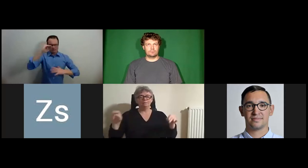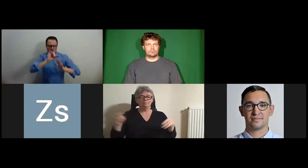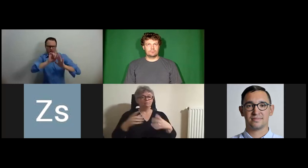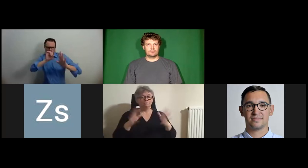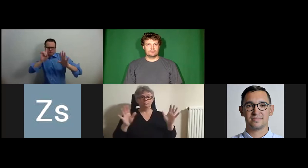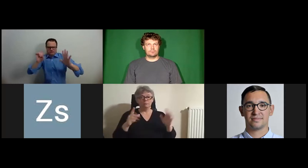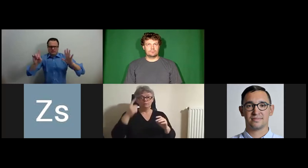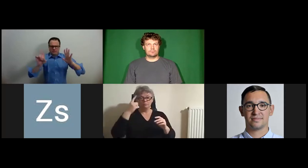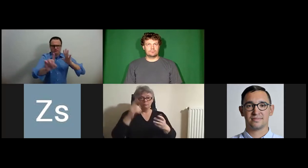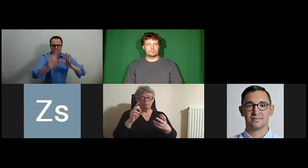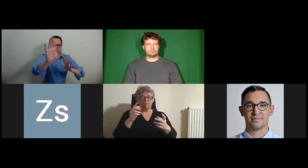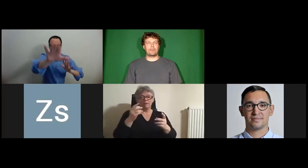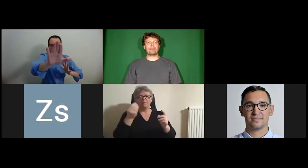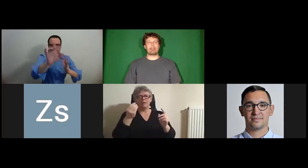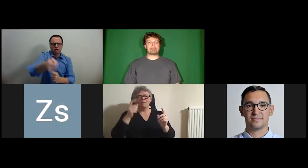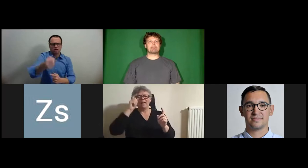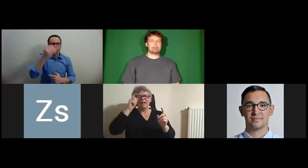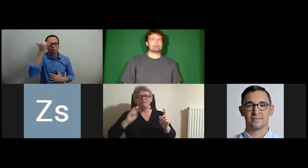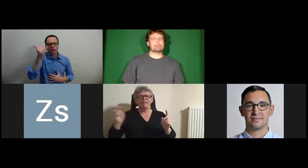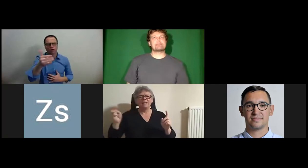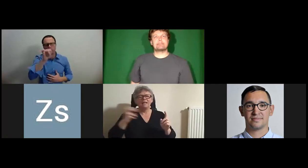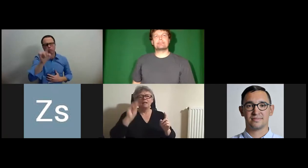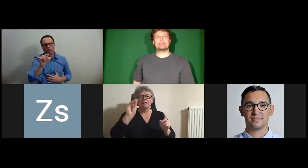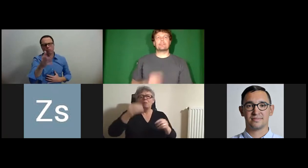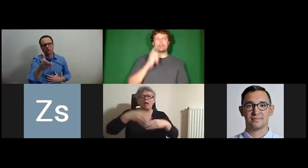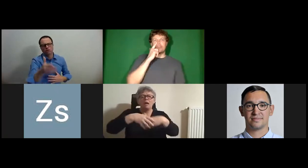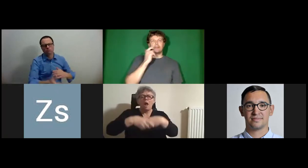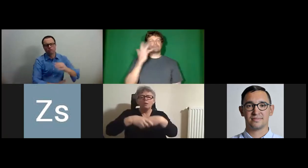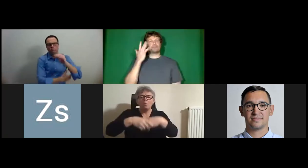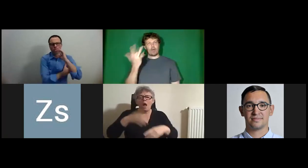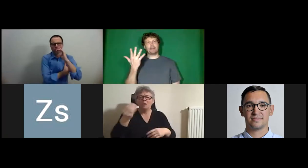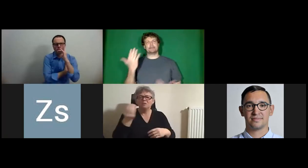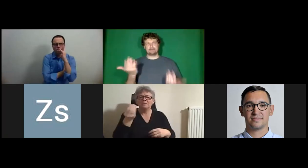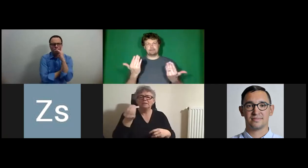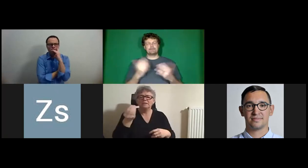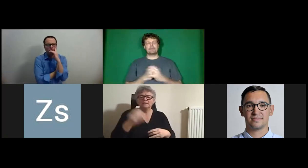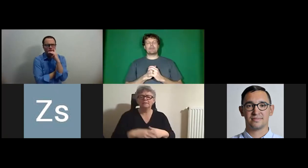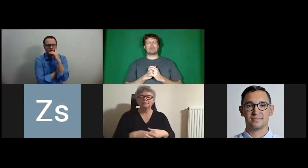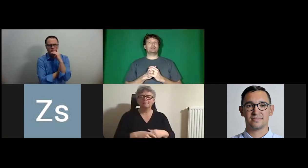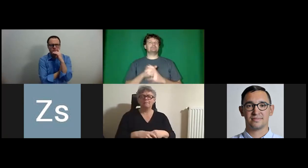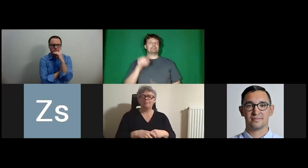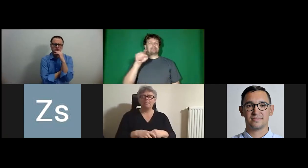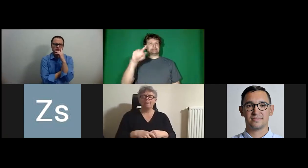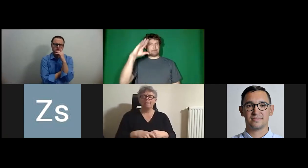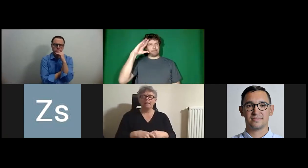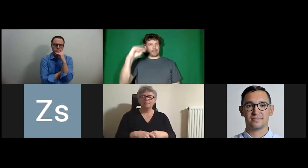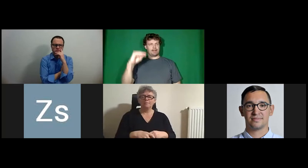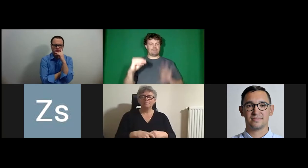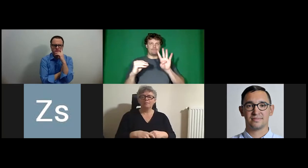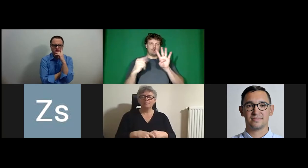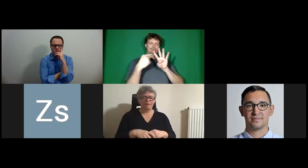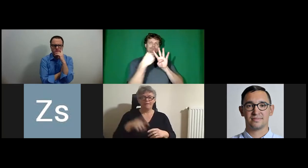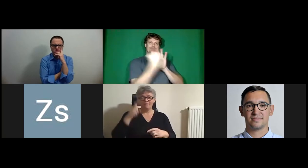of 5 people. And this one guy came out of the jury. Remember the question he asked you